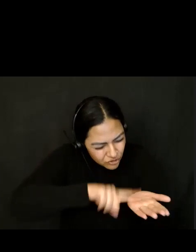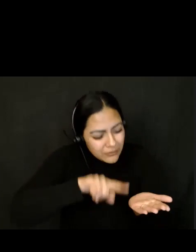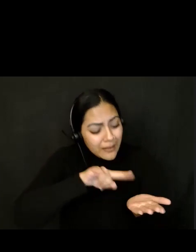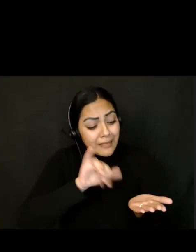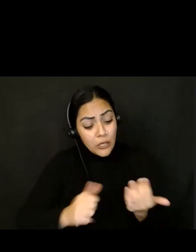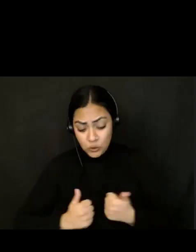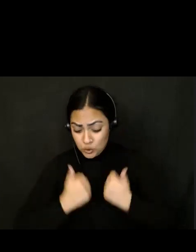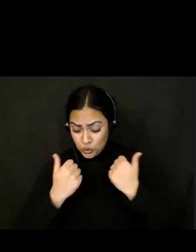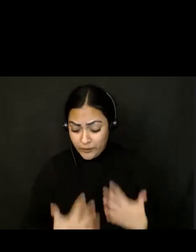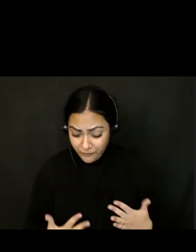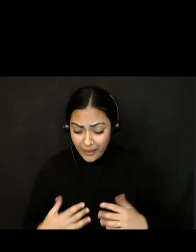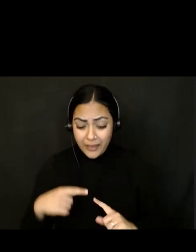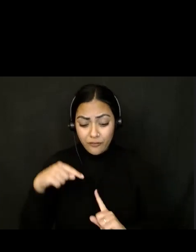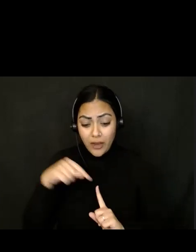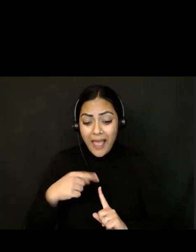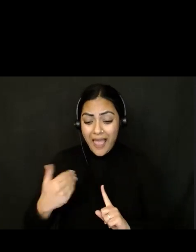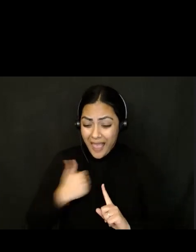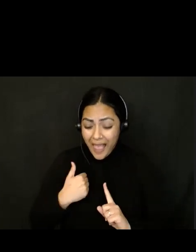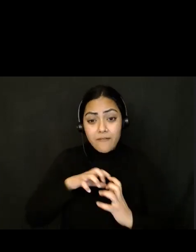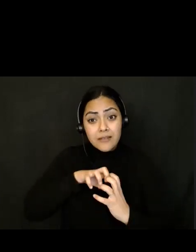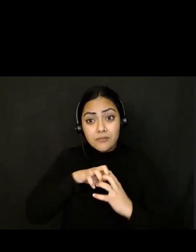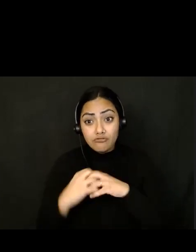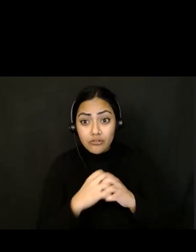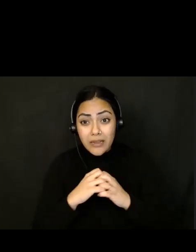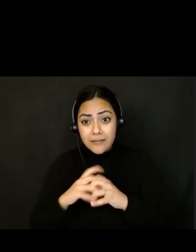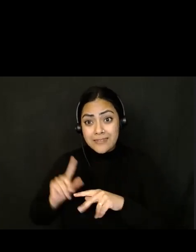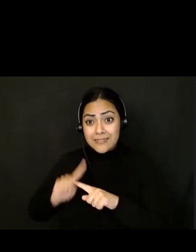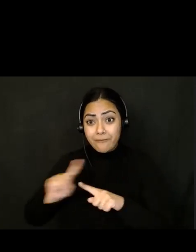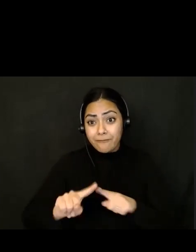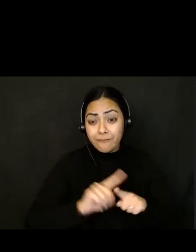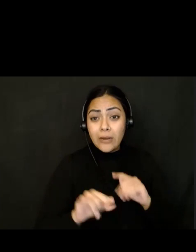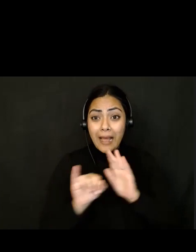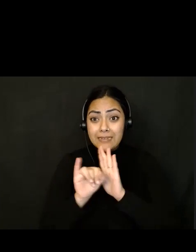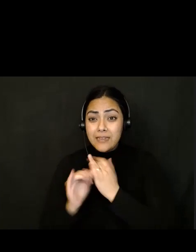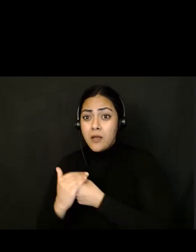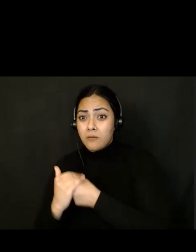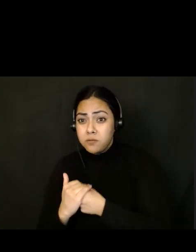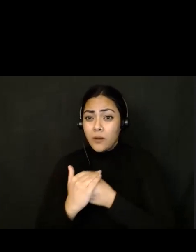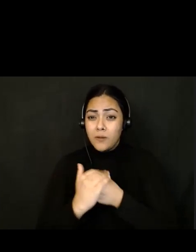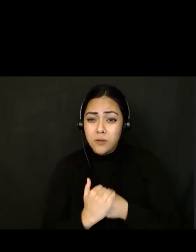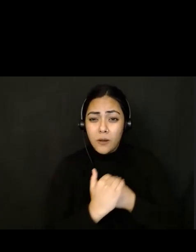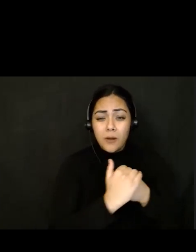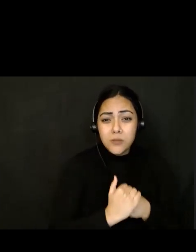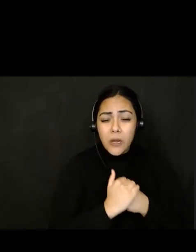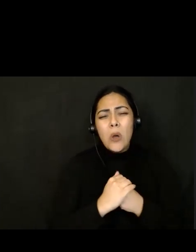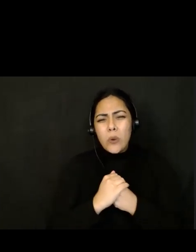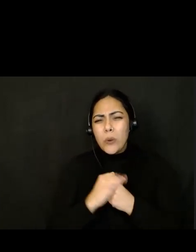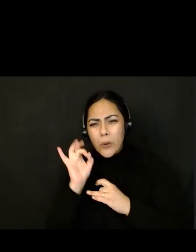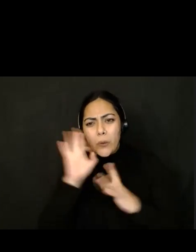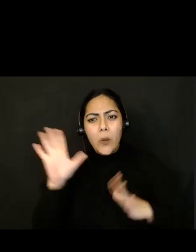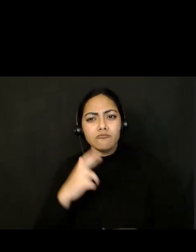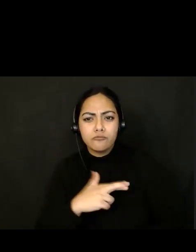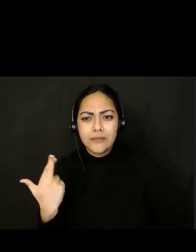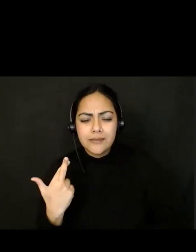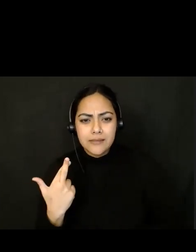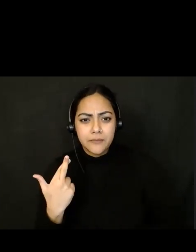experience marginalization that further put them at risk. Indigenous women and girls are